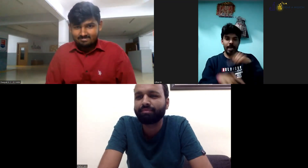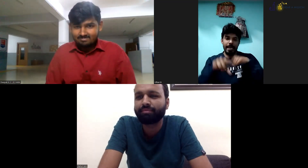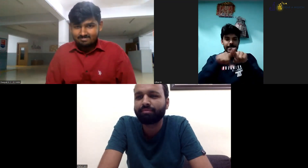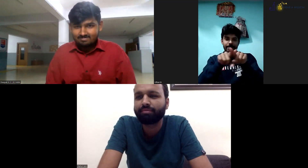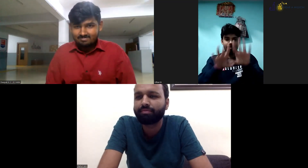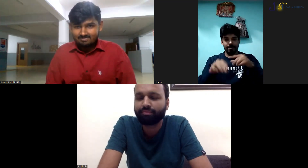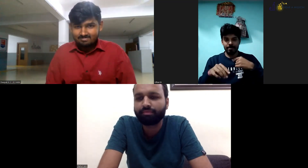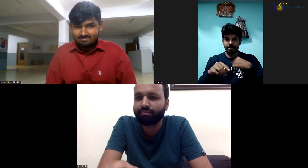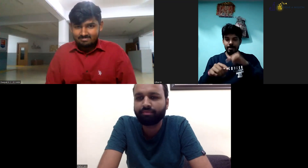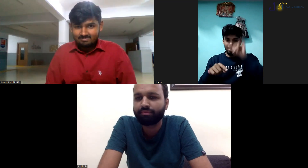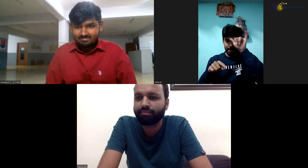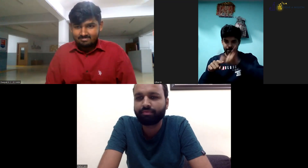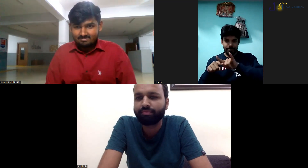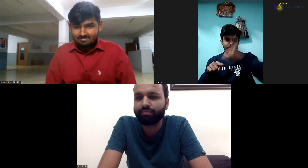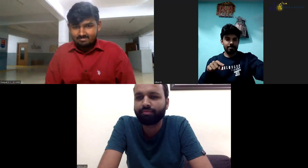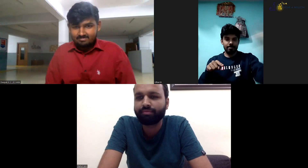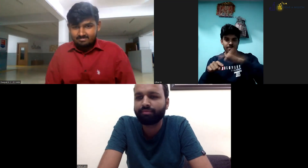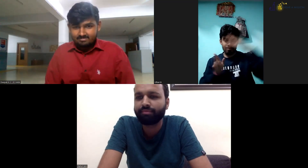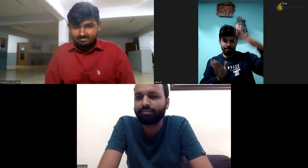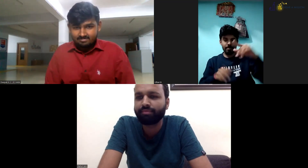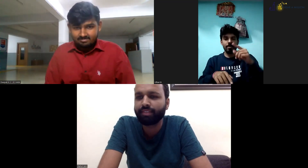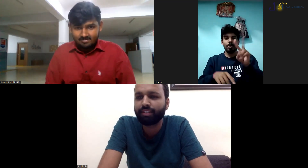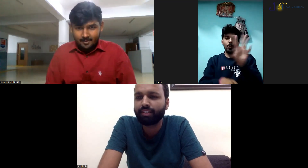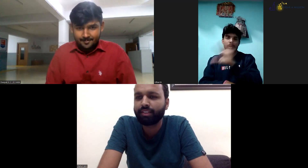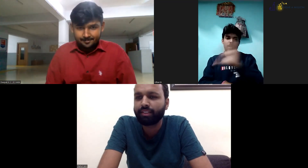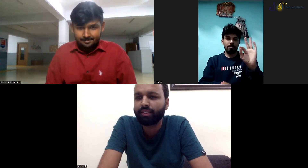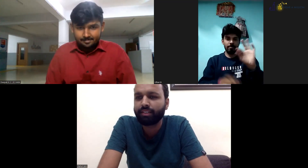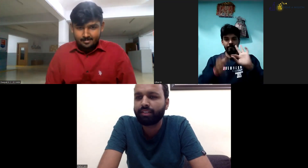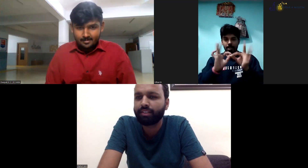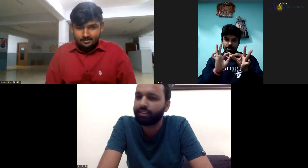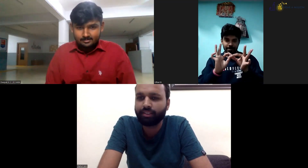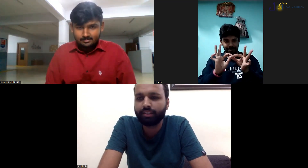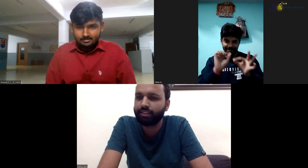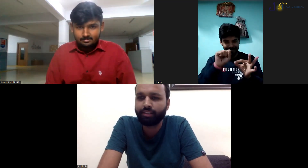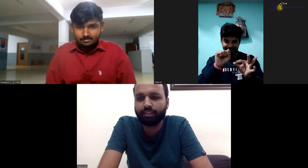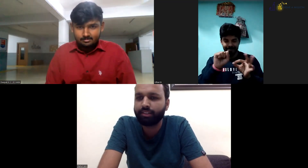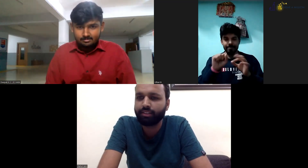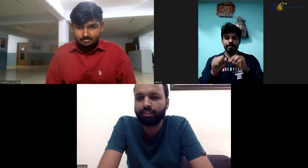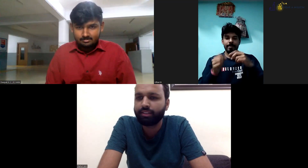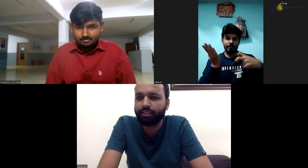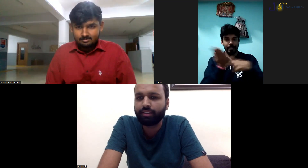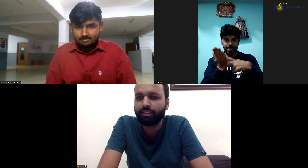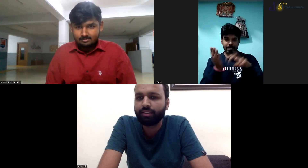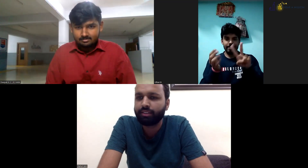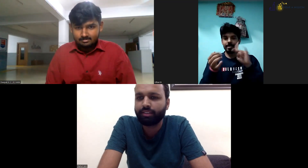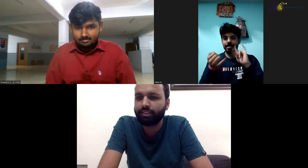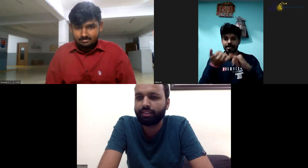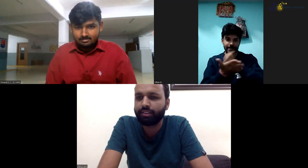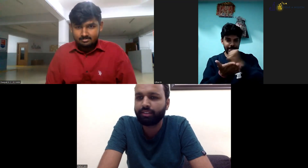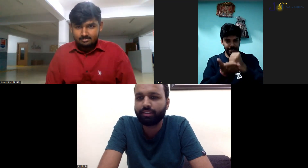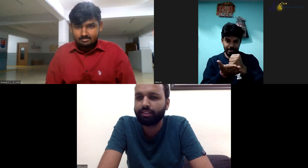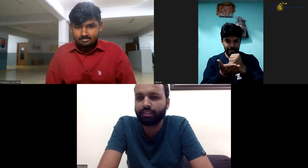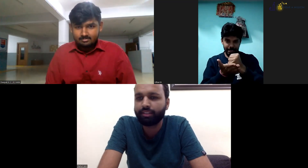you have traveled so much. I heard your stories about your travel to US and UK. And you also talked about the,